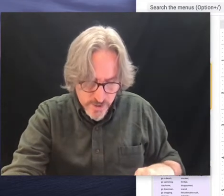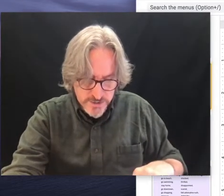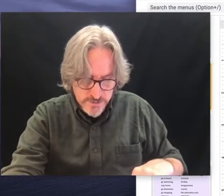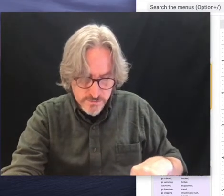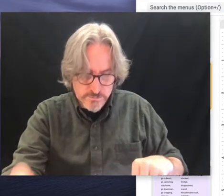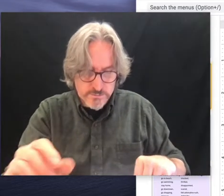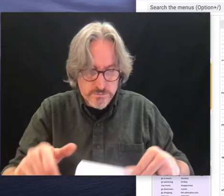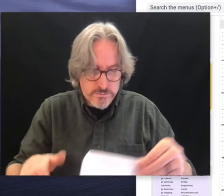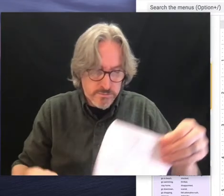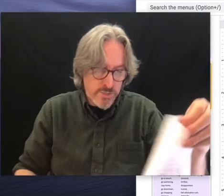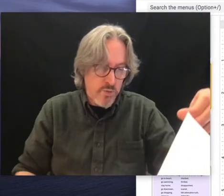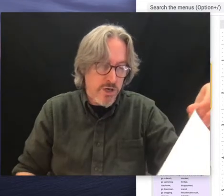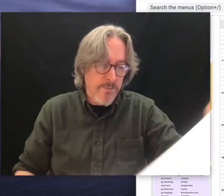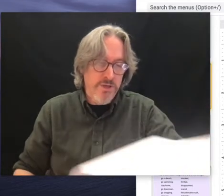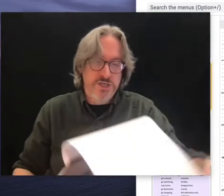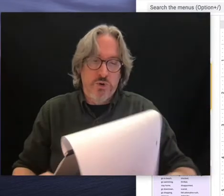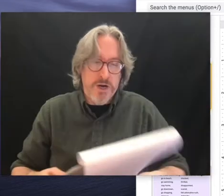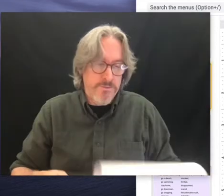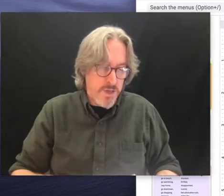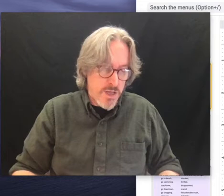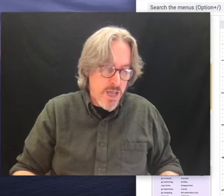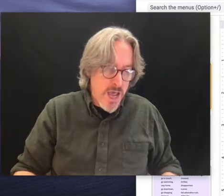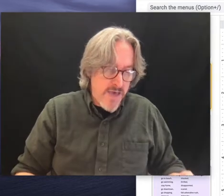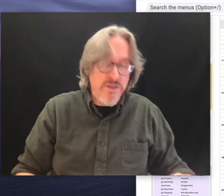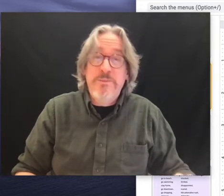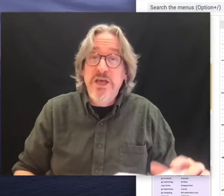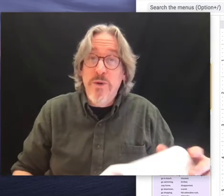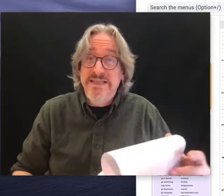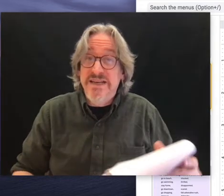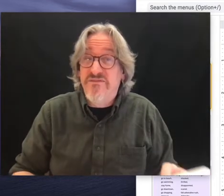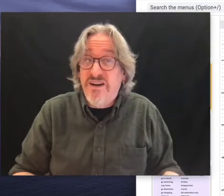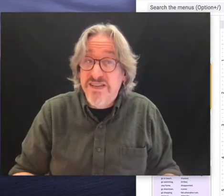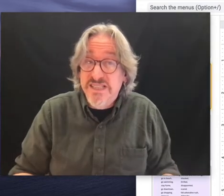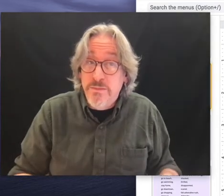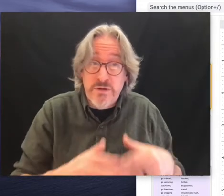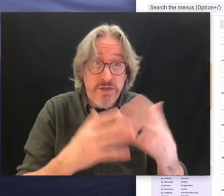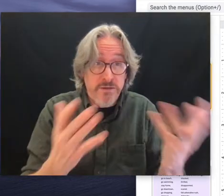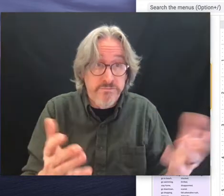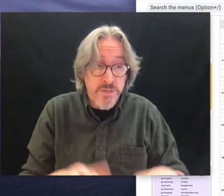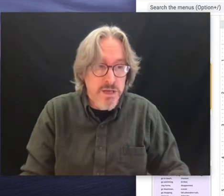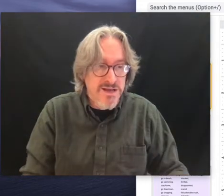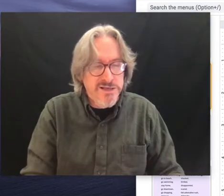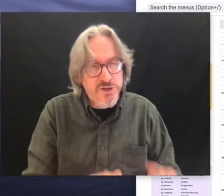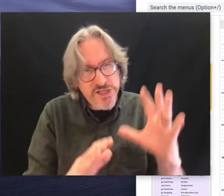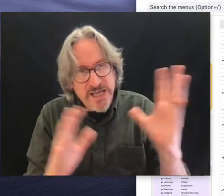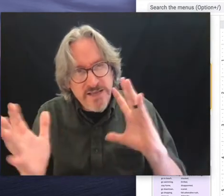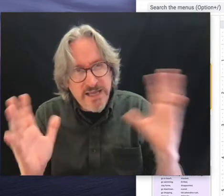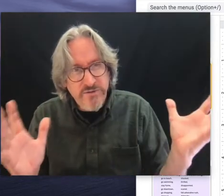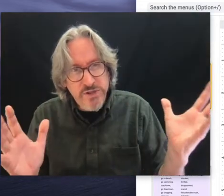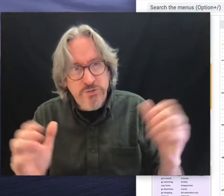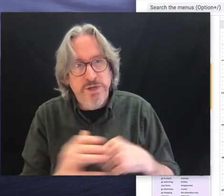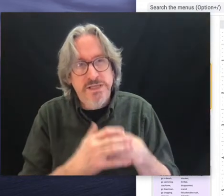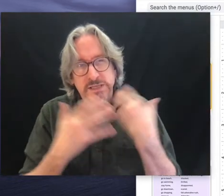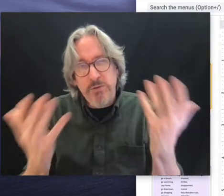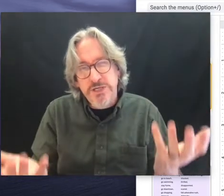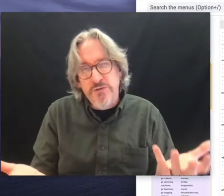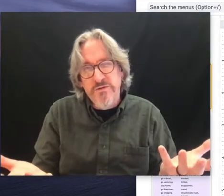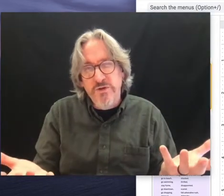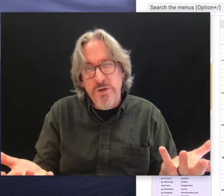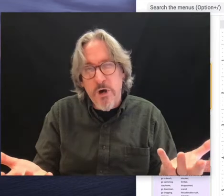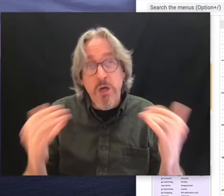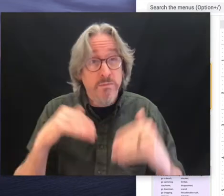Comprehensive quiz, or a couple in a story. And then the POA did a very similar thing. So they give you some choices. I